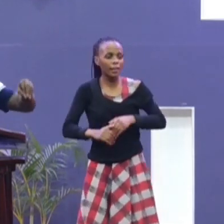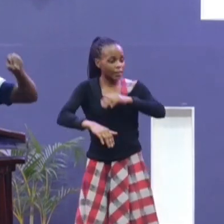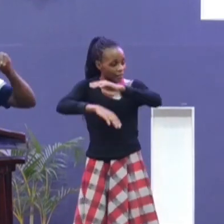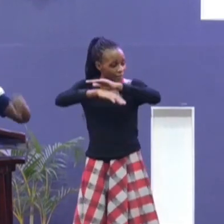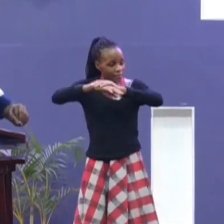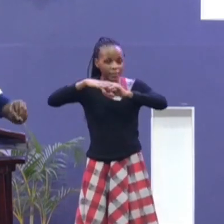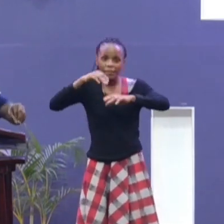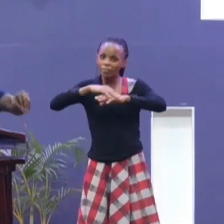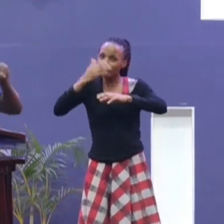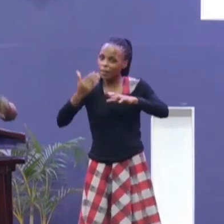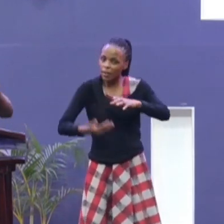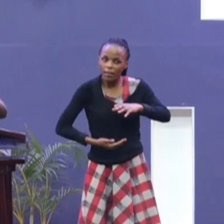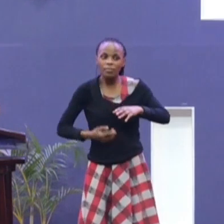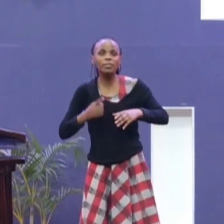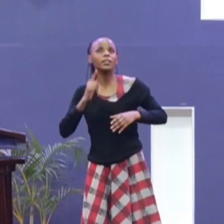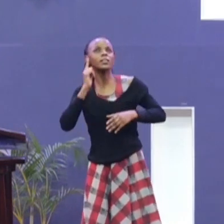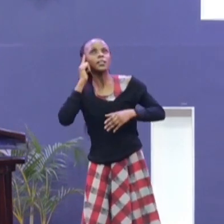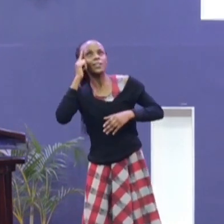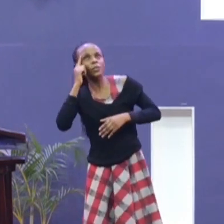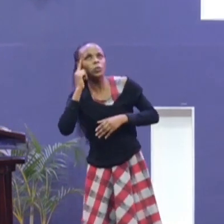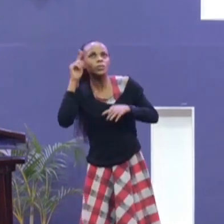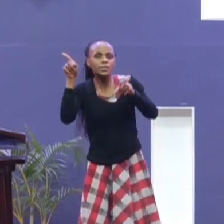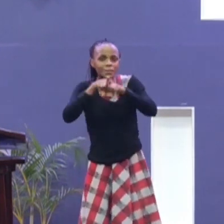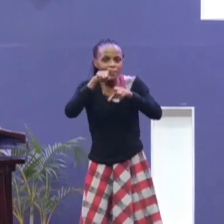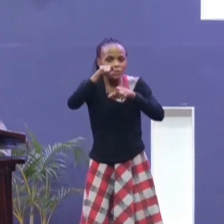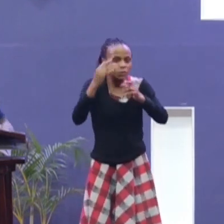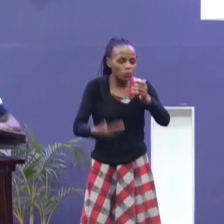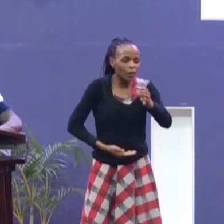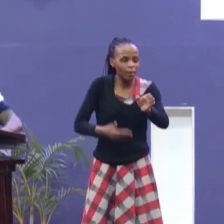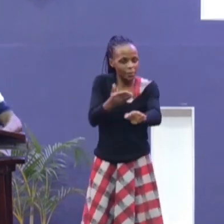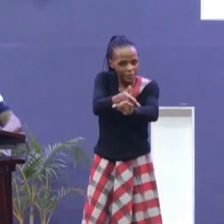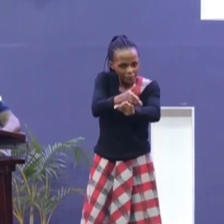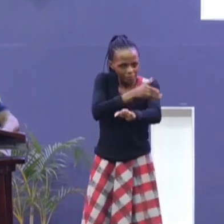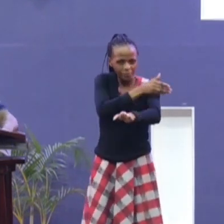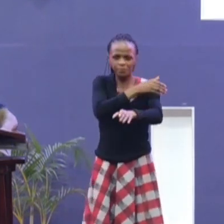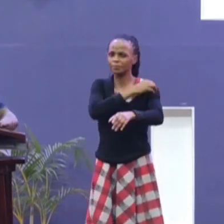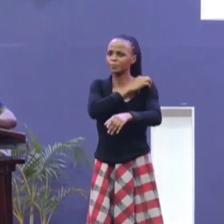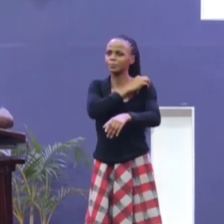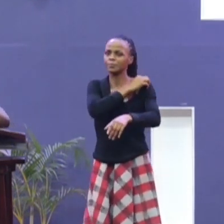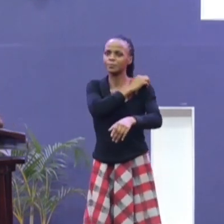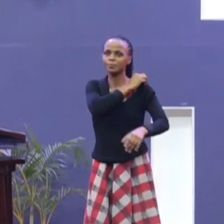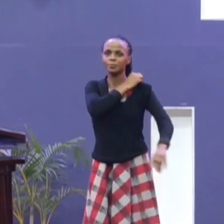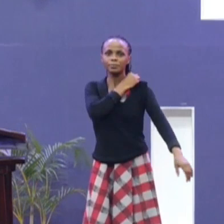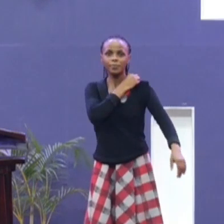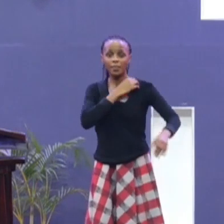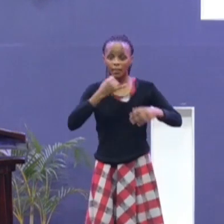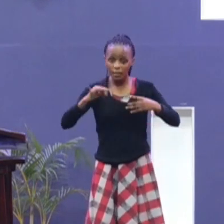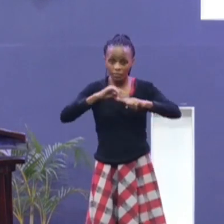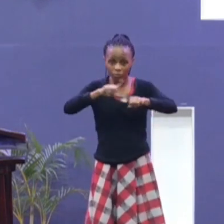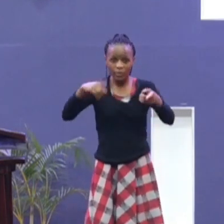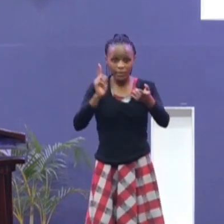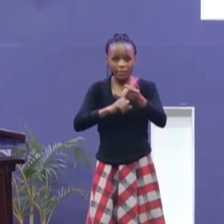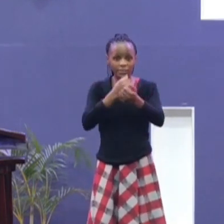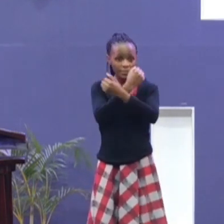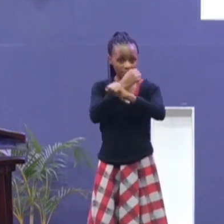na ndowooza efaanana bw'etyo. Do not have that mindset any longer. Bwe tulokoka. When